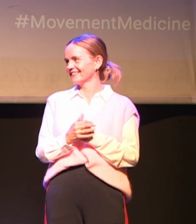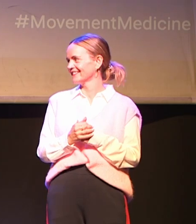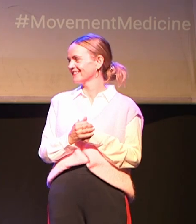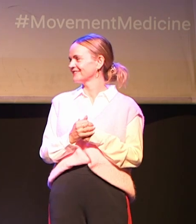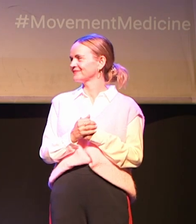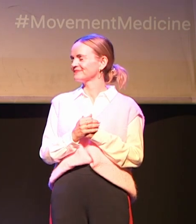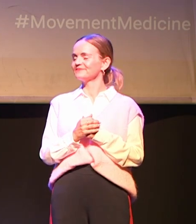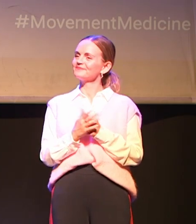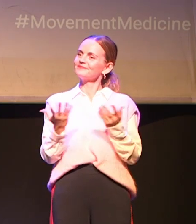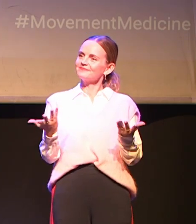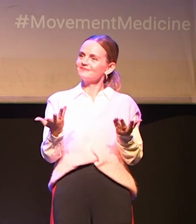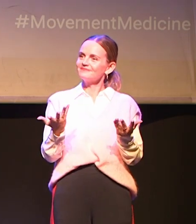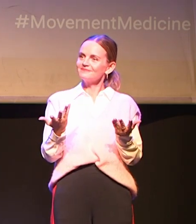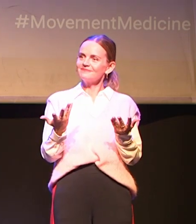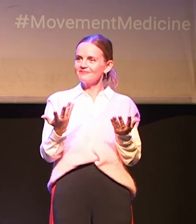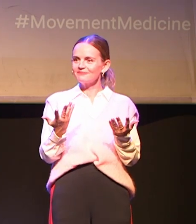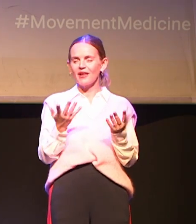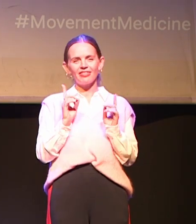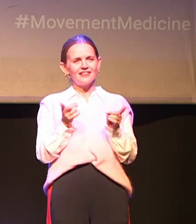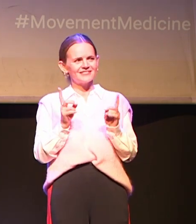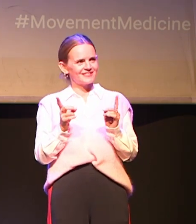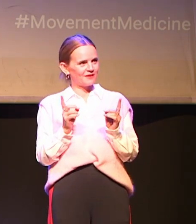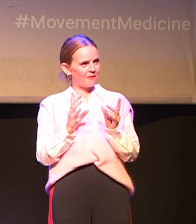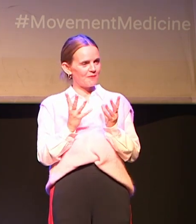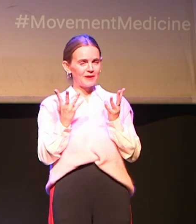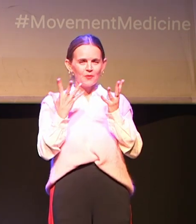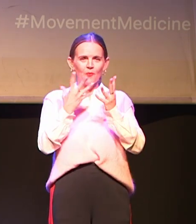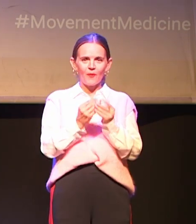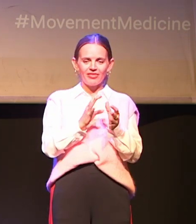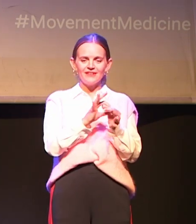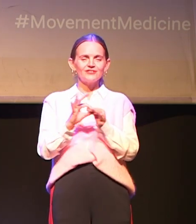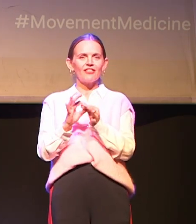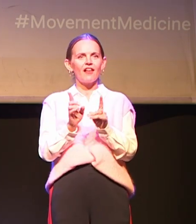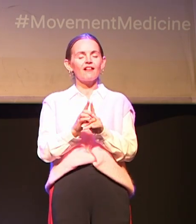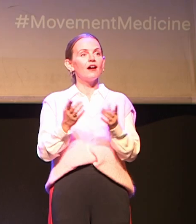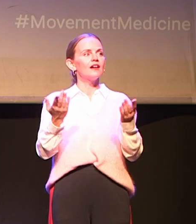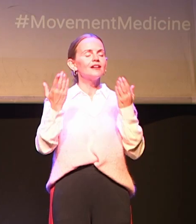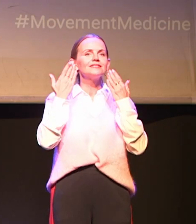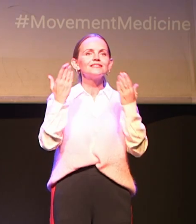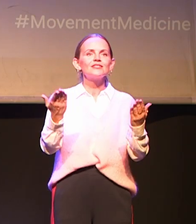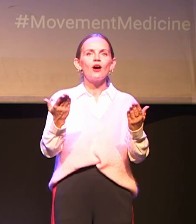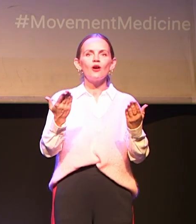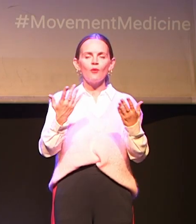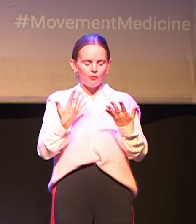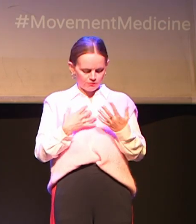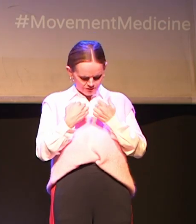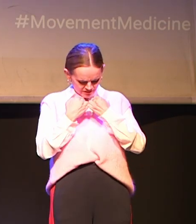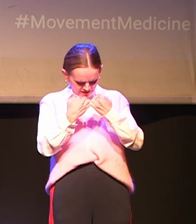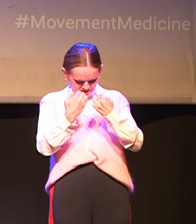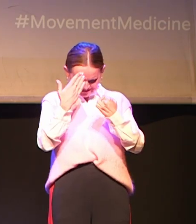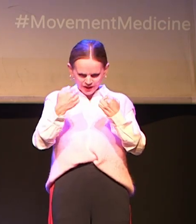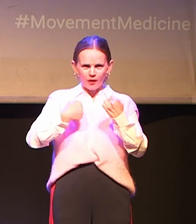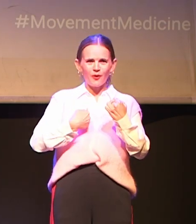but that's the gift of being with each other. It's like, oh, I didn't know that. Oh, I didn't see that coming. Oh, I didn't know that was still there.